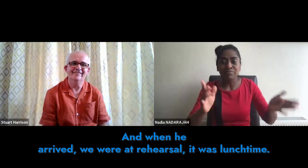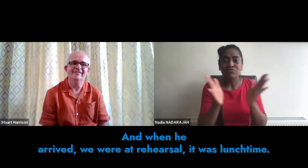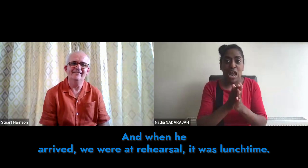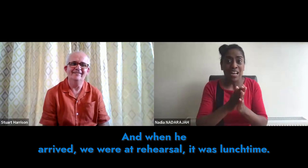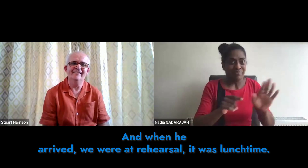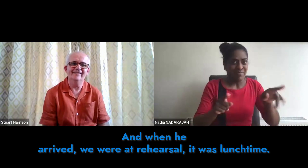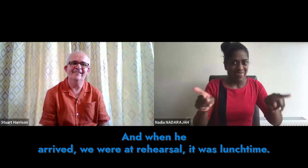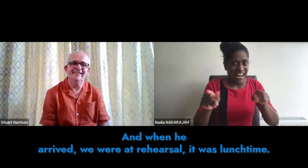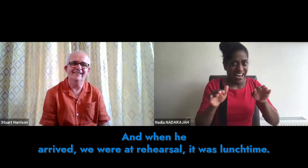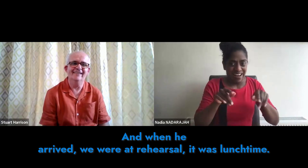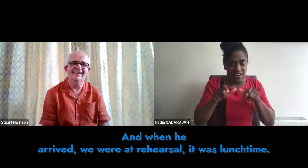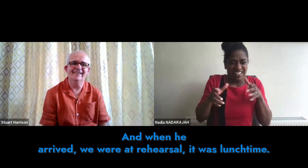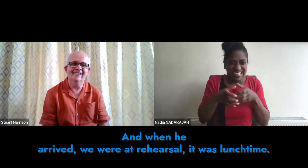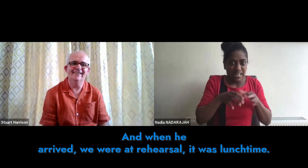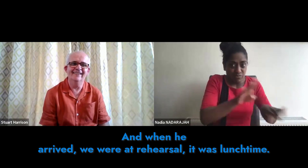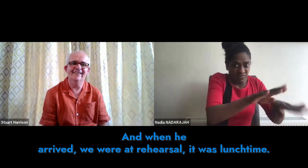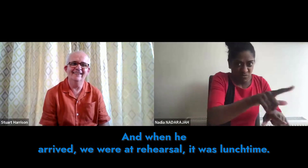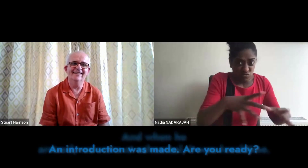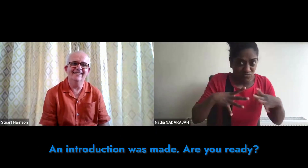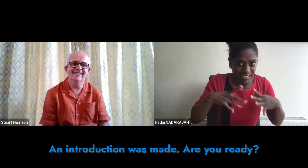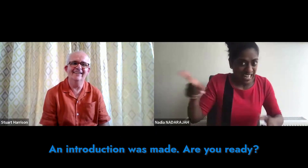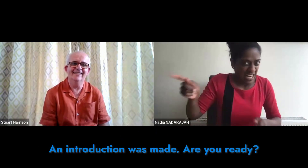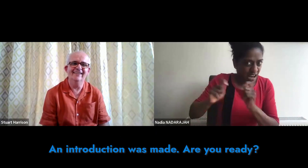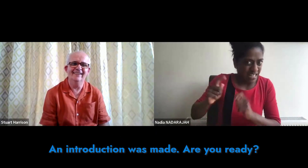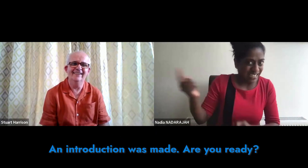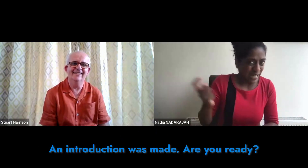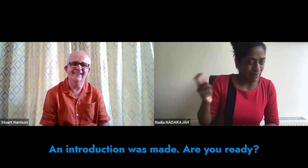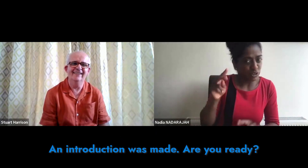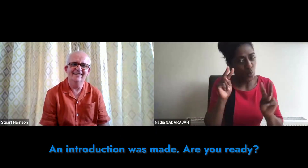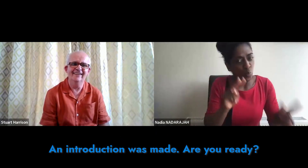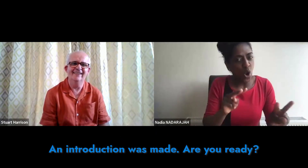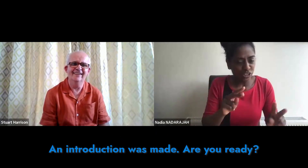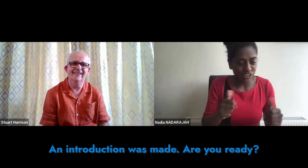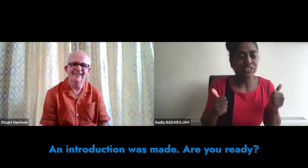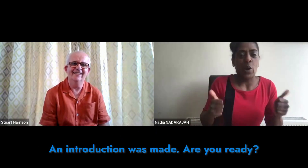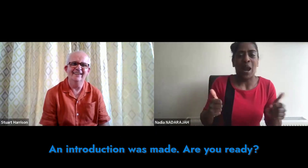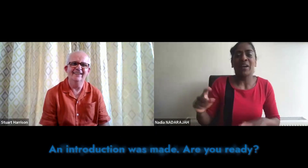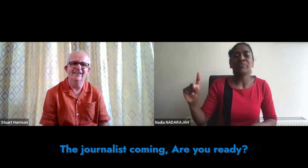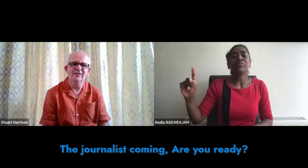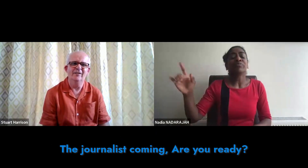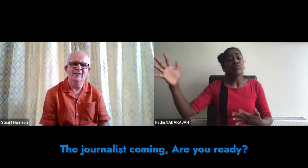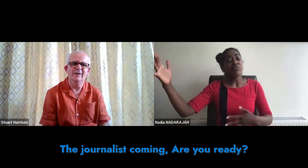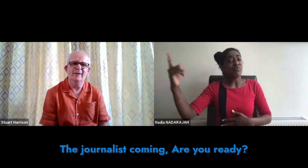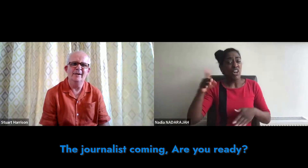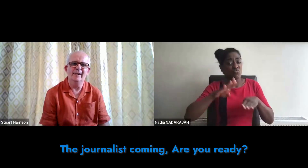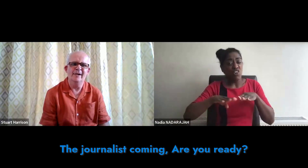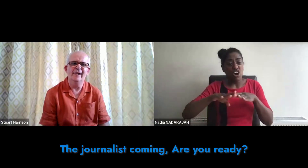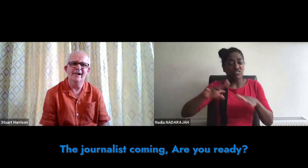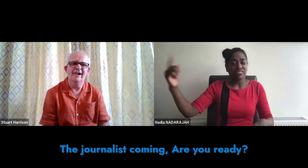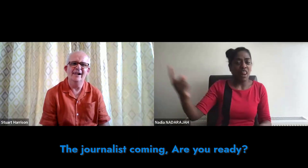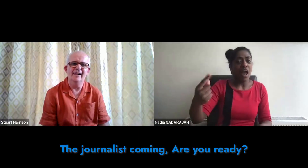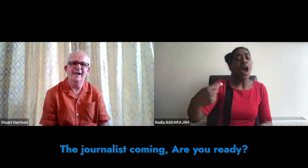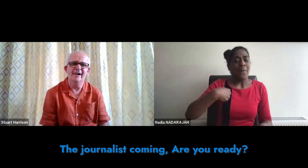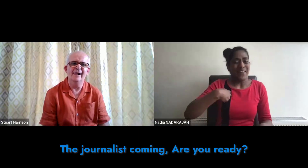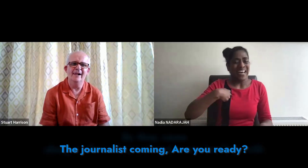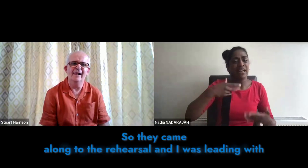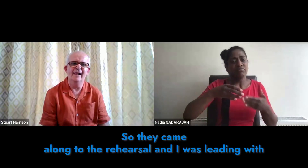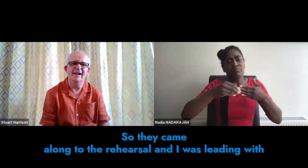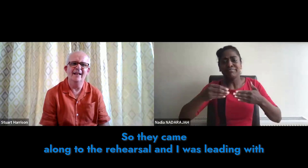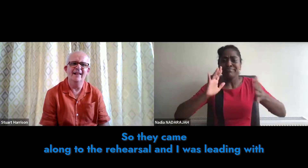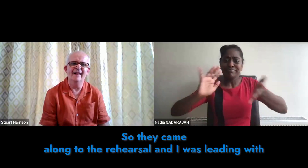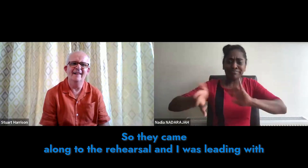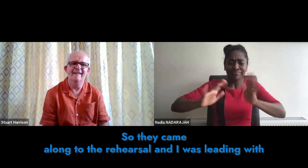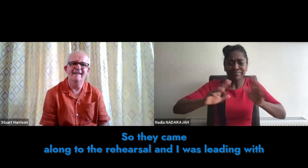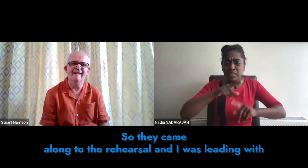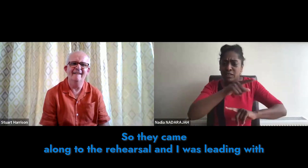at rehearsal. It was lunchtime. An introduction was made. Are you ready? The journalist coming. Are you ready? So they